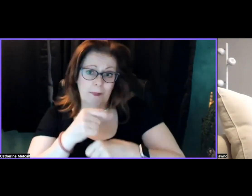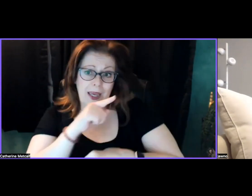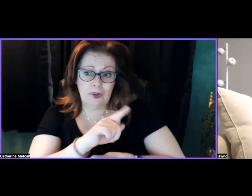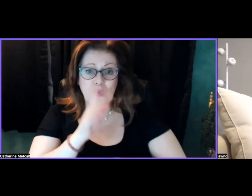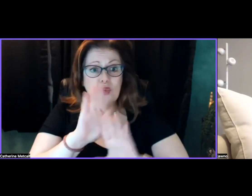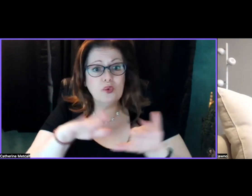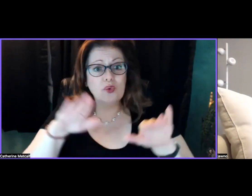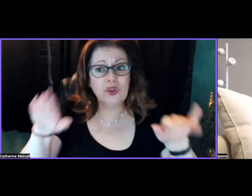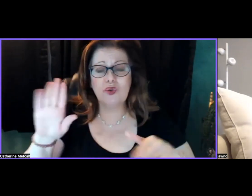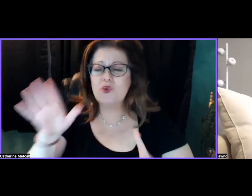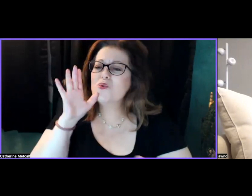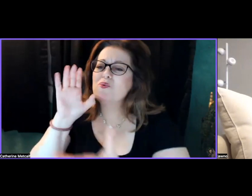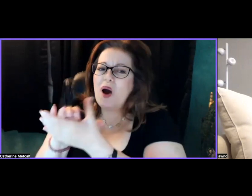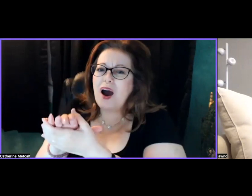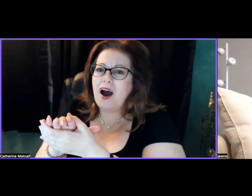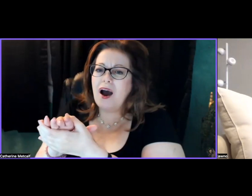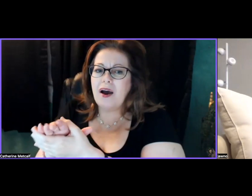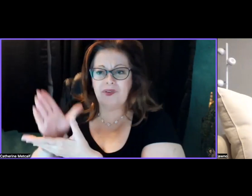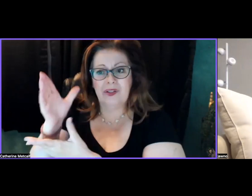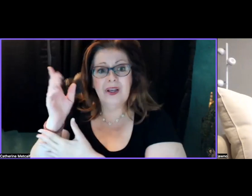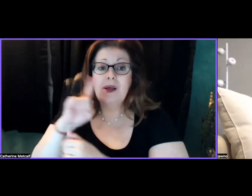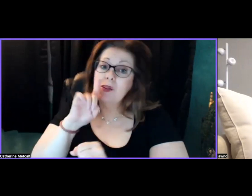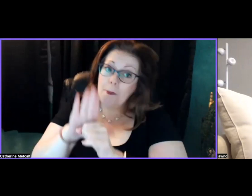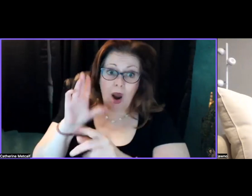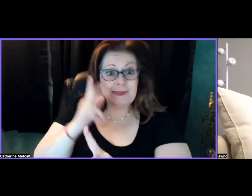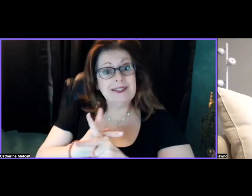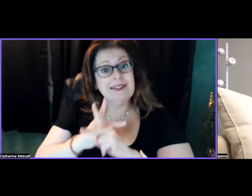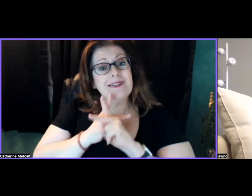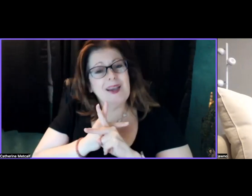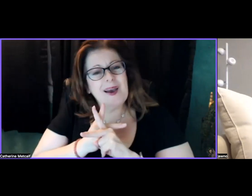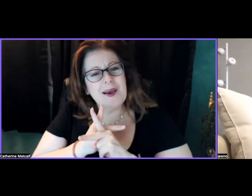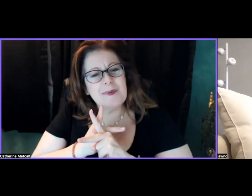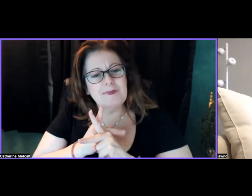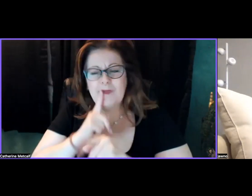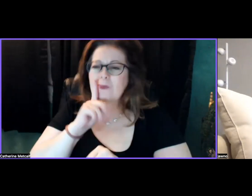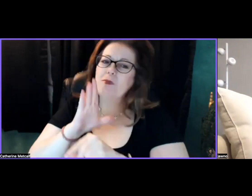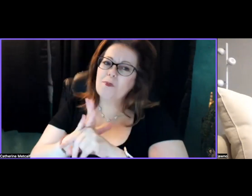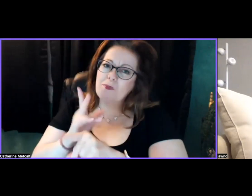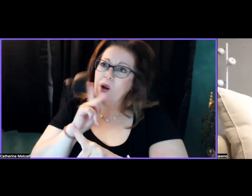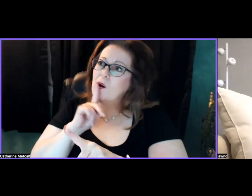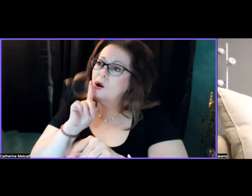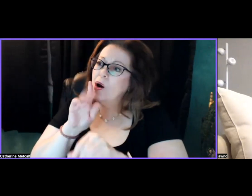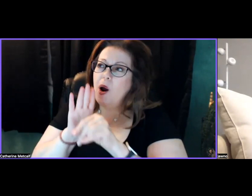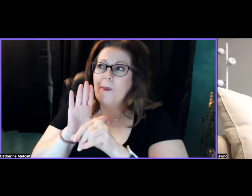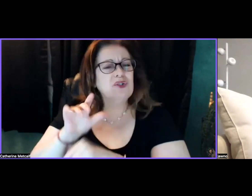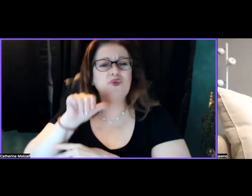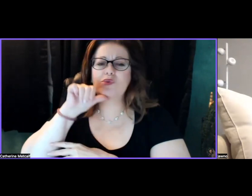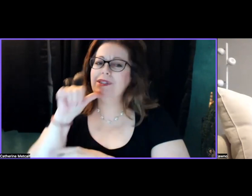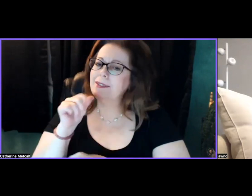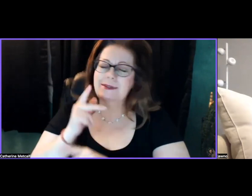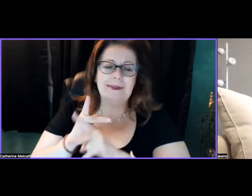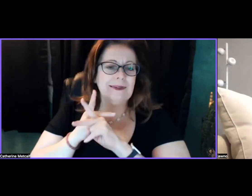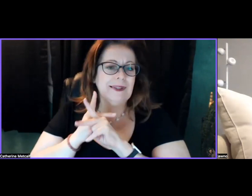the ones you kept, the ones you did not. You are whole and broken here at my altar by the